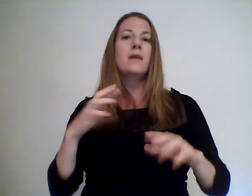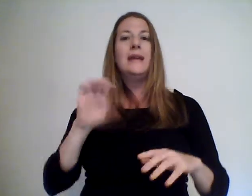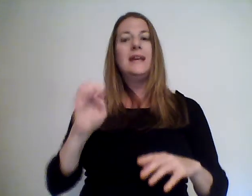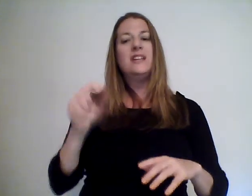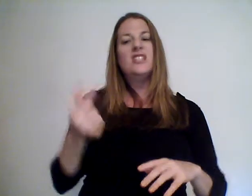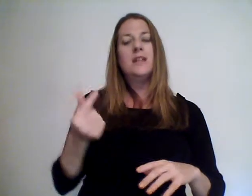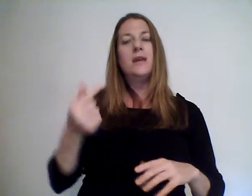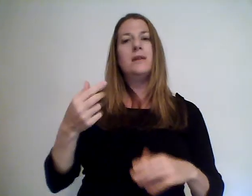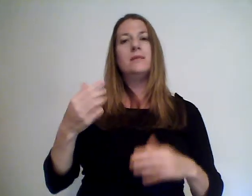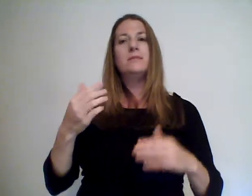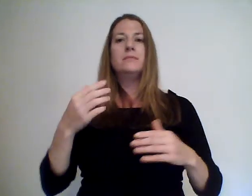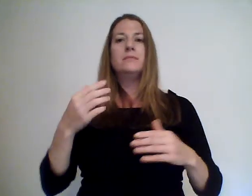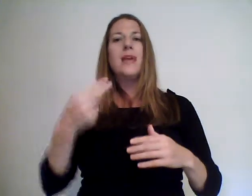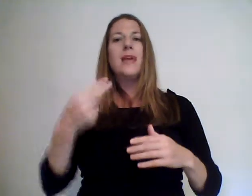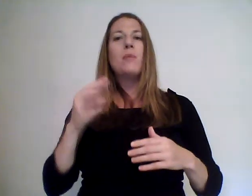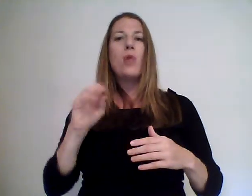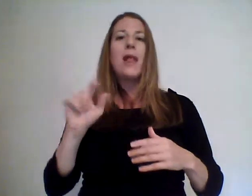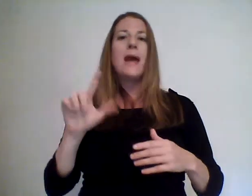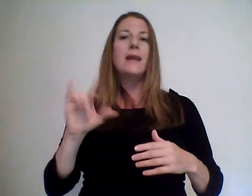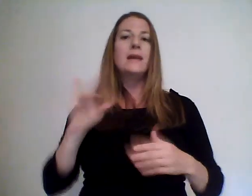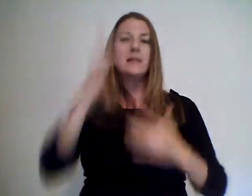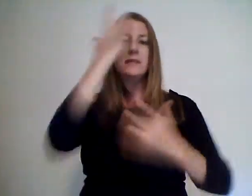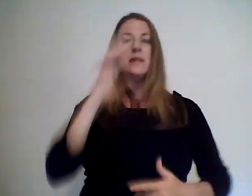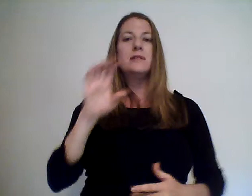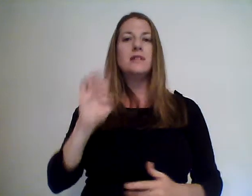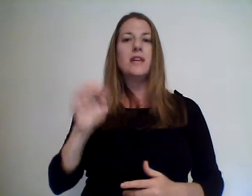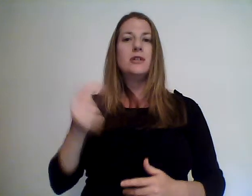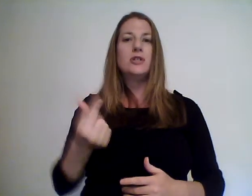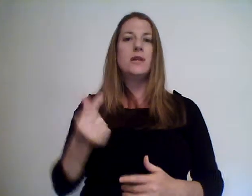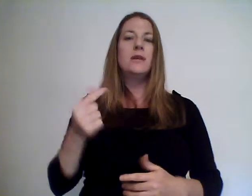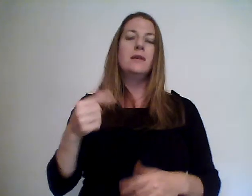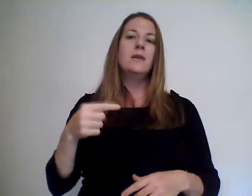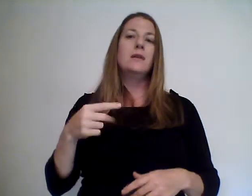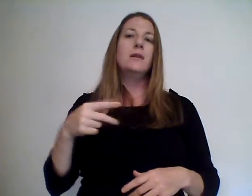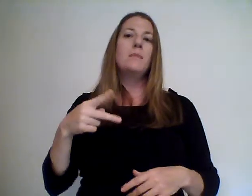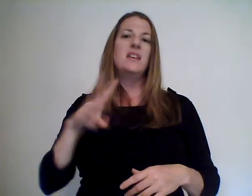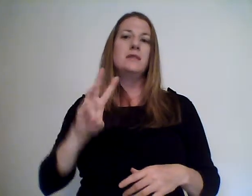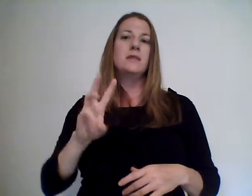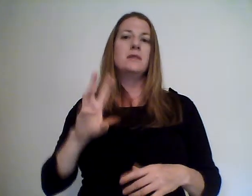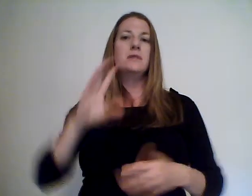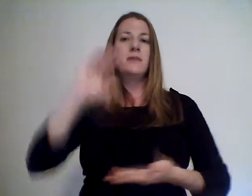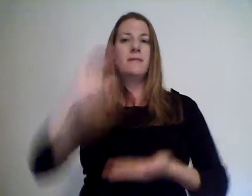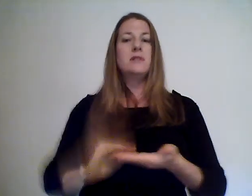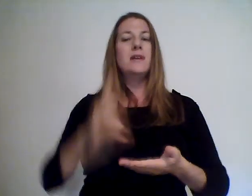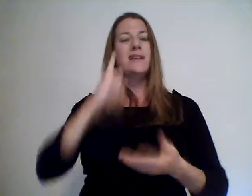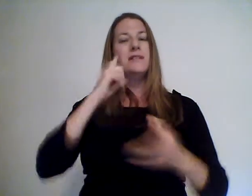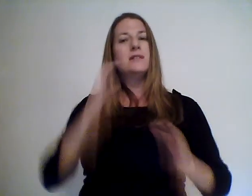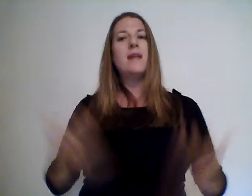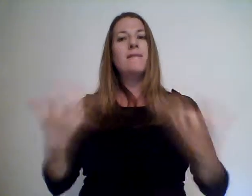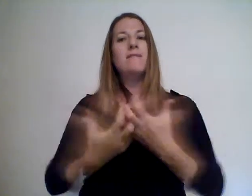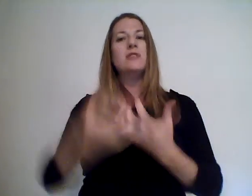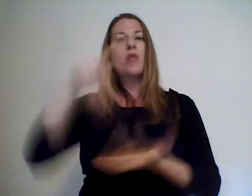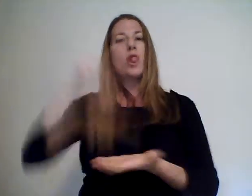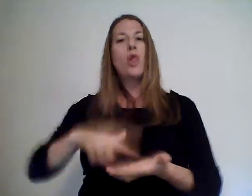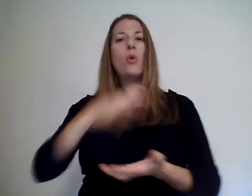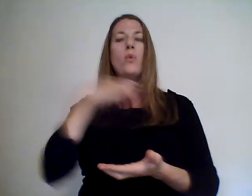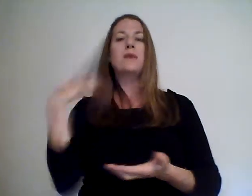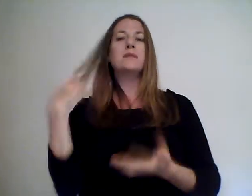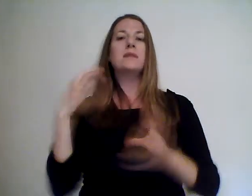disease, G6PD deficiency, you decide that he fits in the lower risk category. However, your preceptor